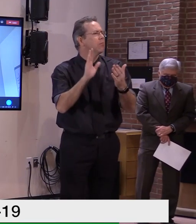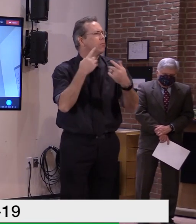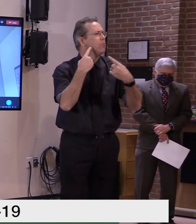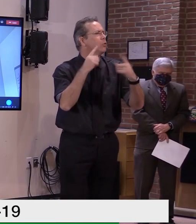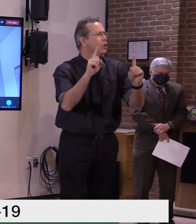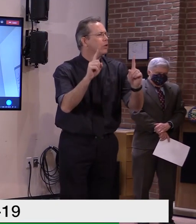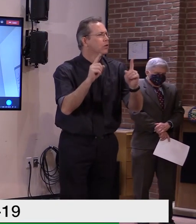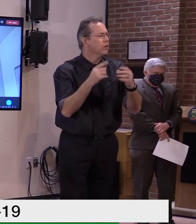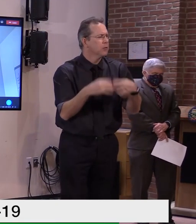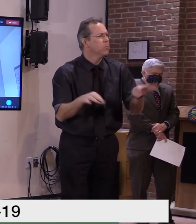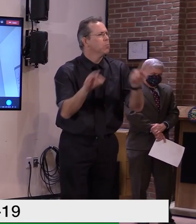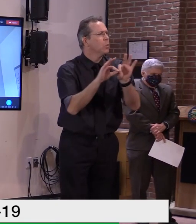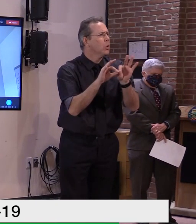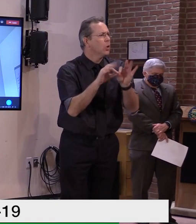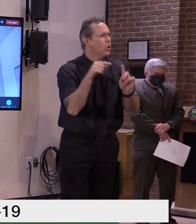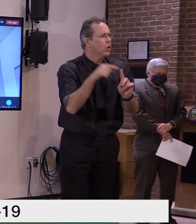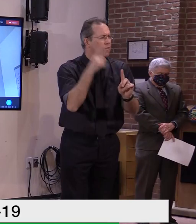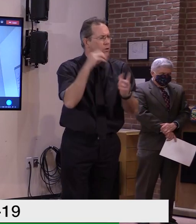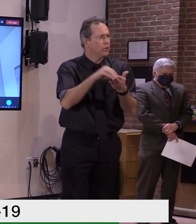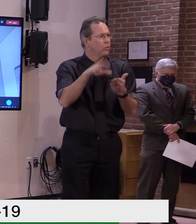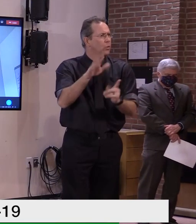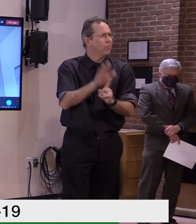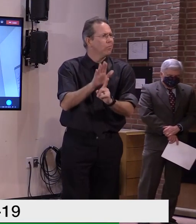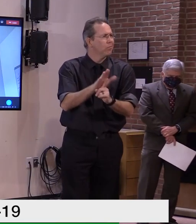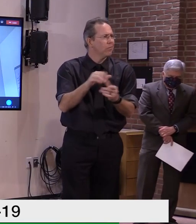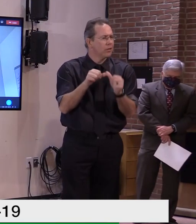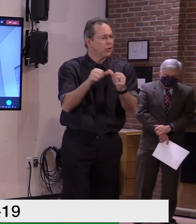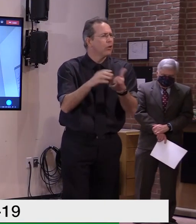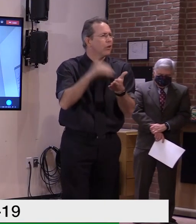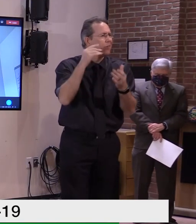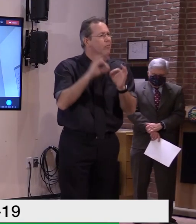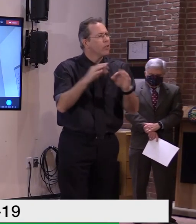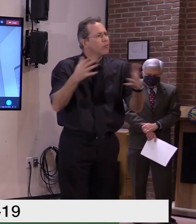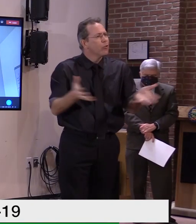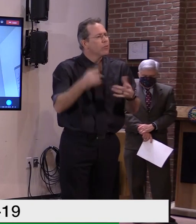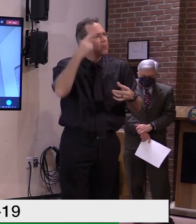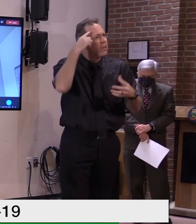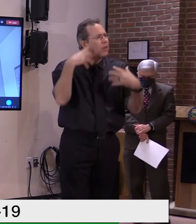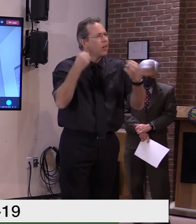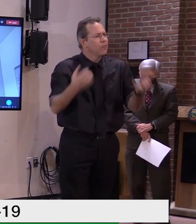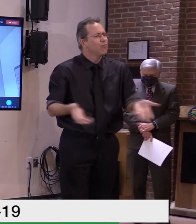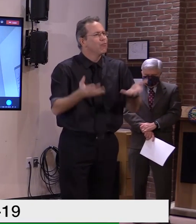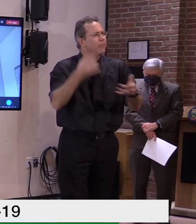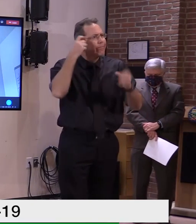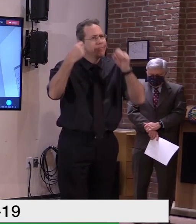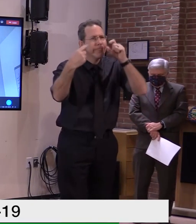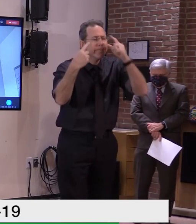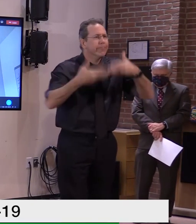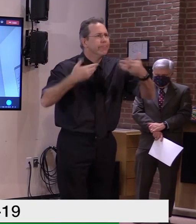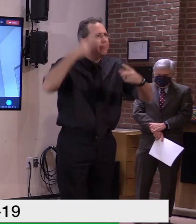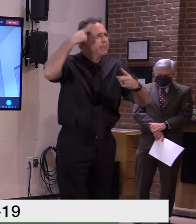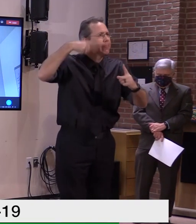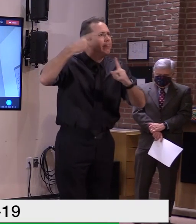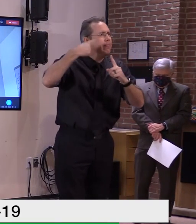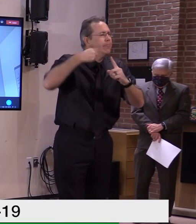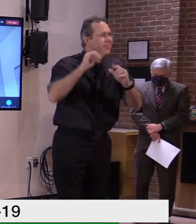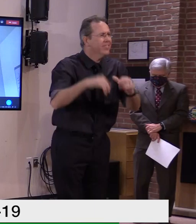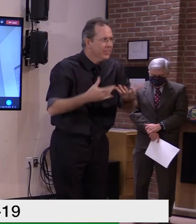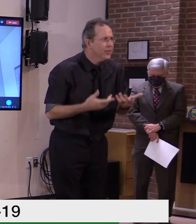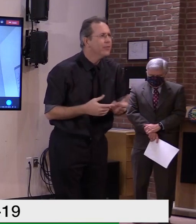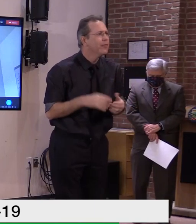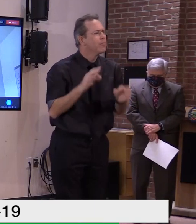children. Our goal, therefore, remains to provide as much in-person as possible as the conditions